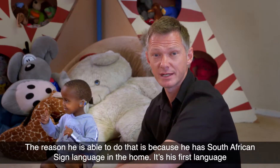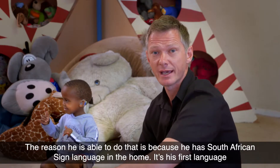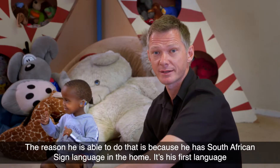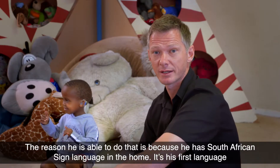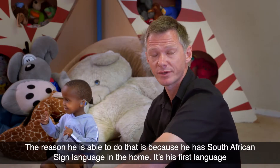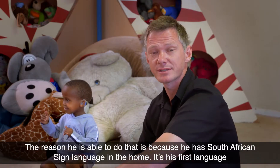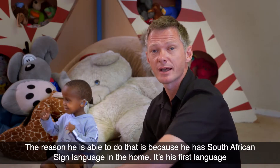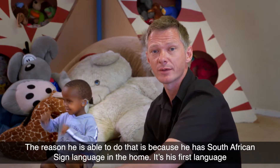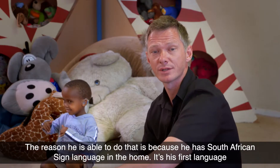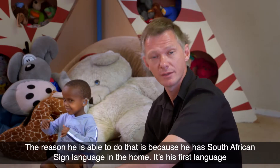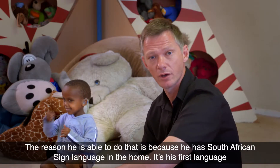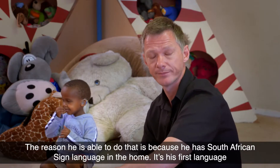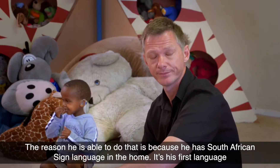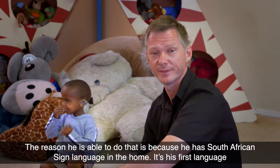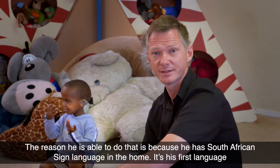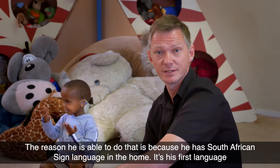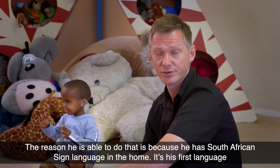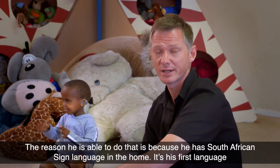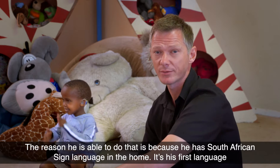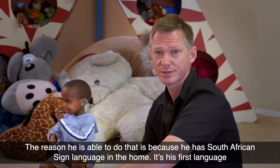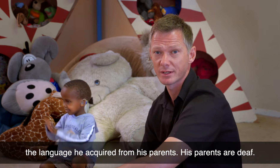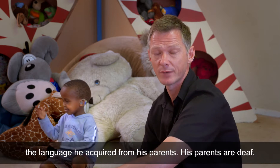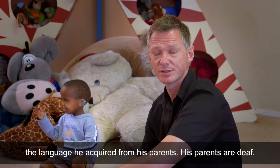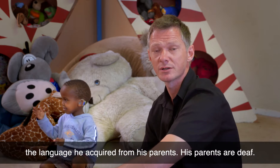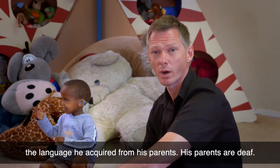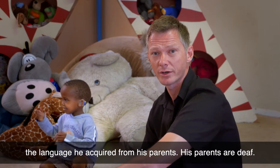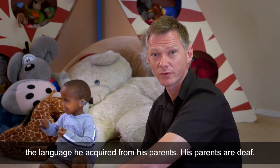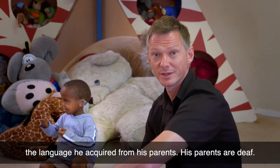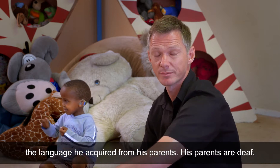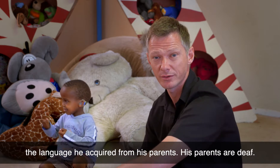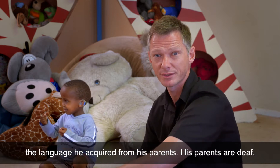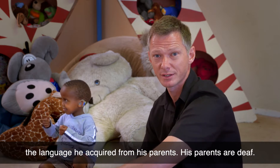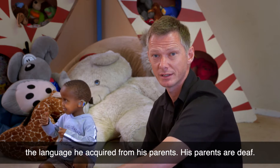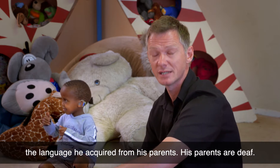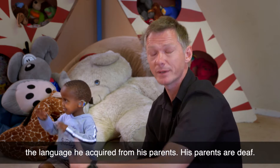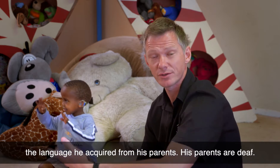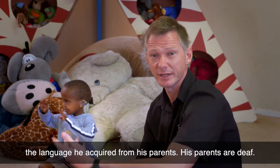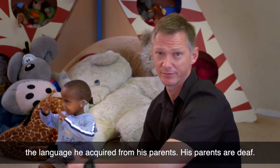he had South African sign language in the home. It's his first language, the language he acquired from his parents. His parents are deaf.